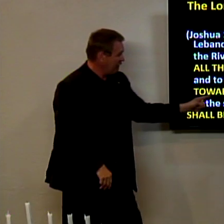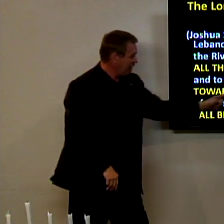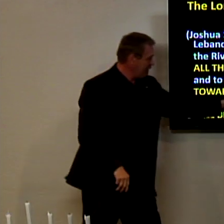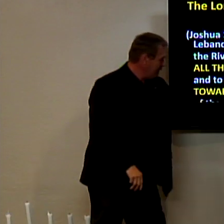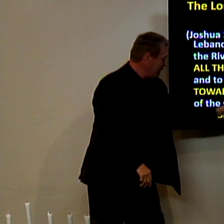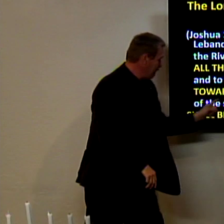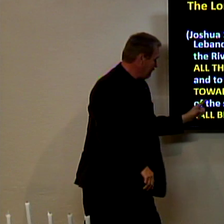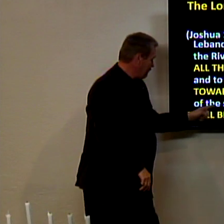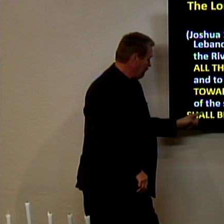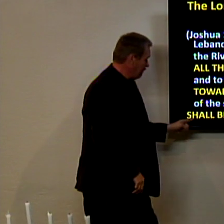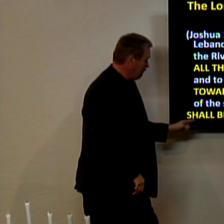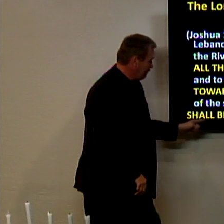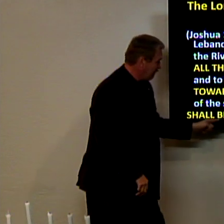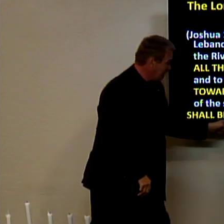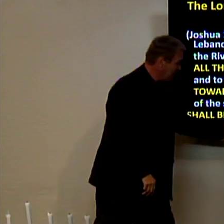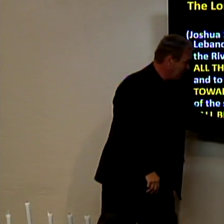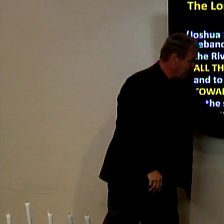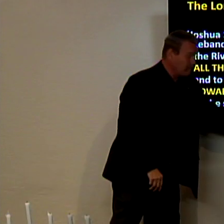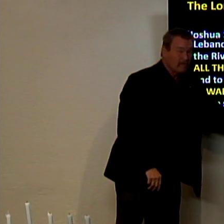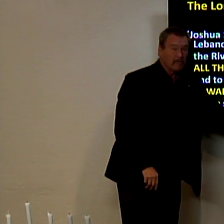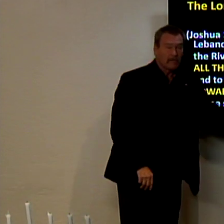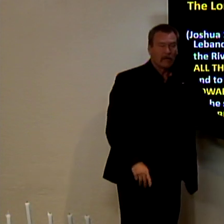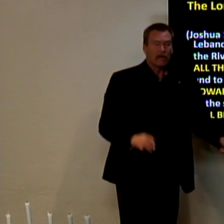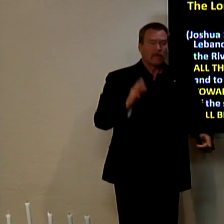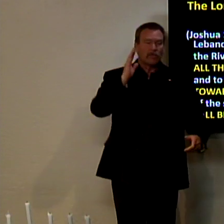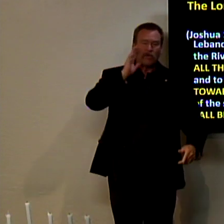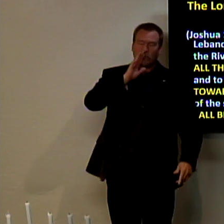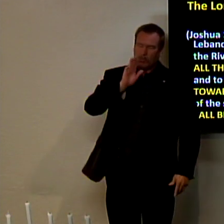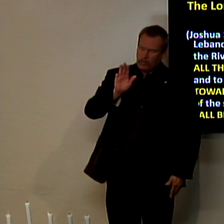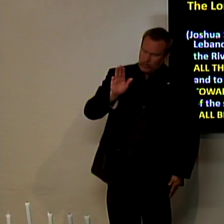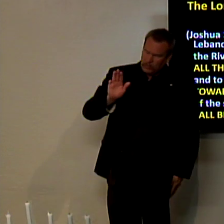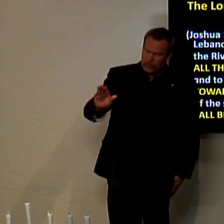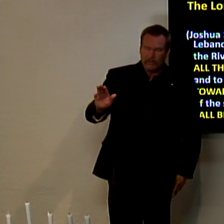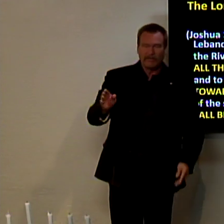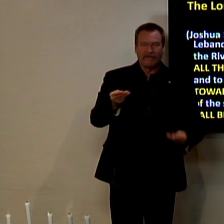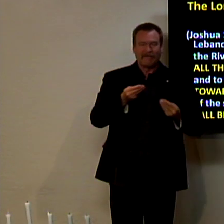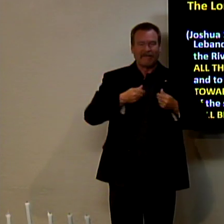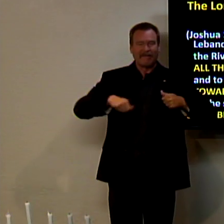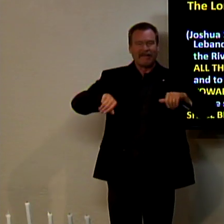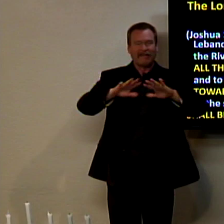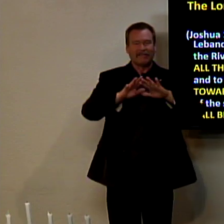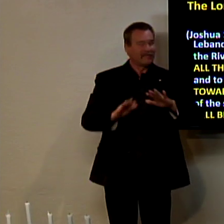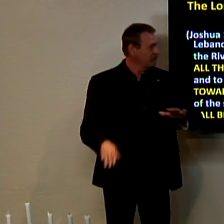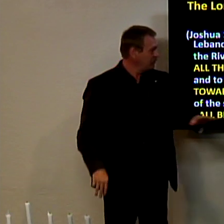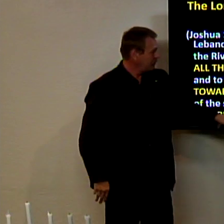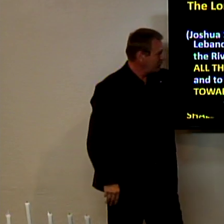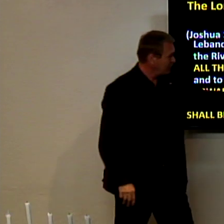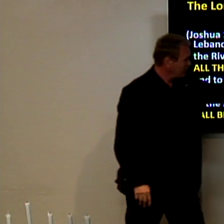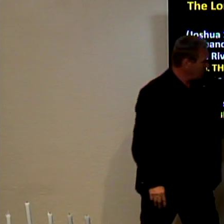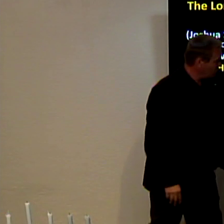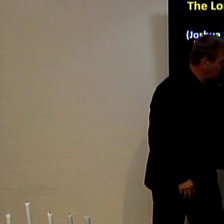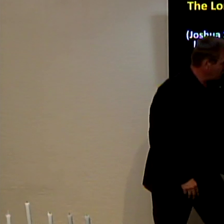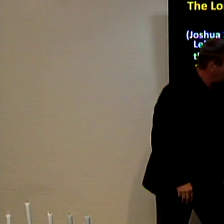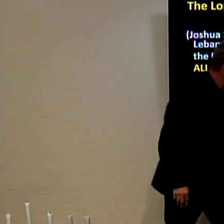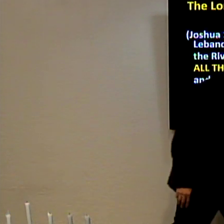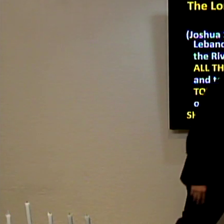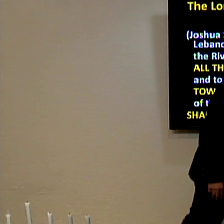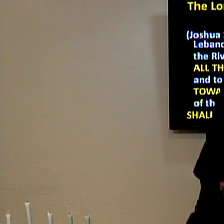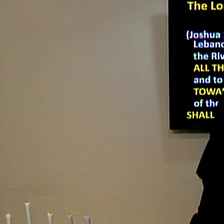going down of the sun, shall be your territory. All of